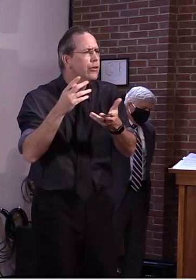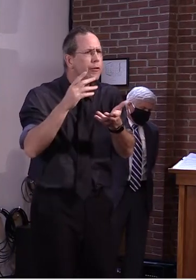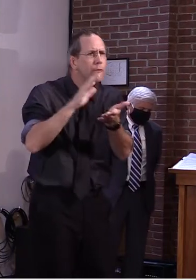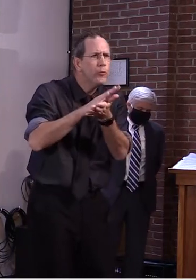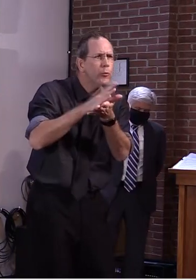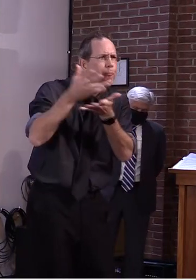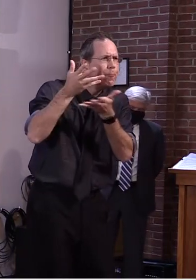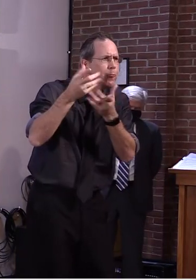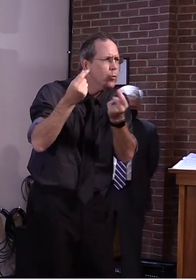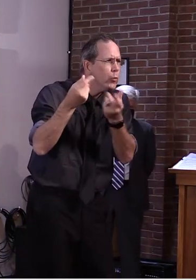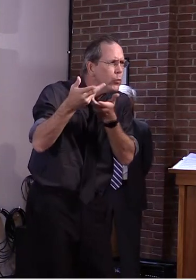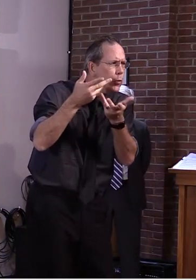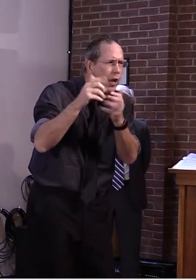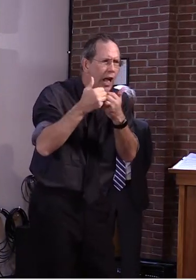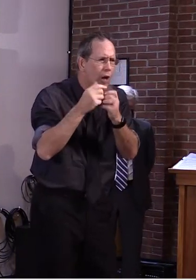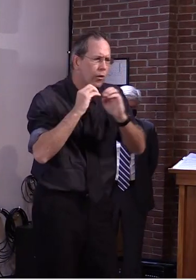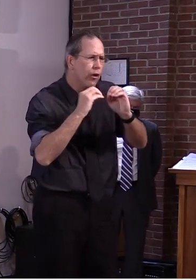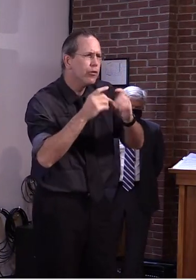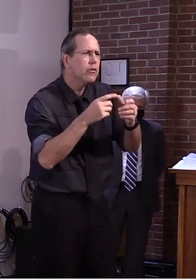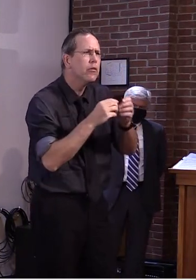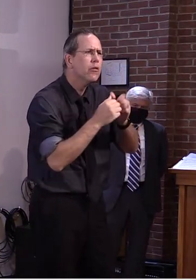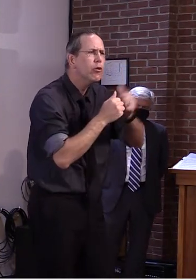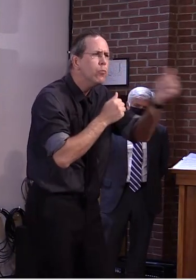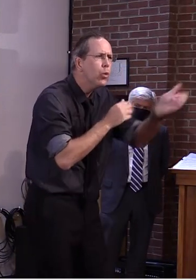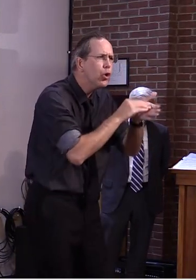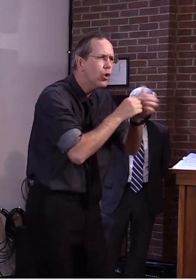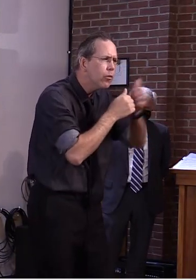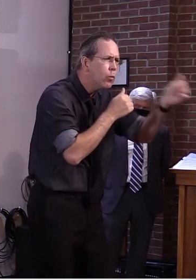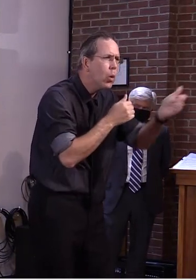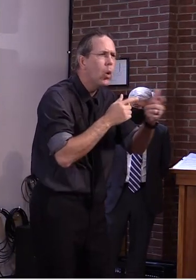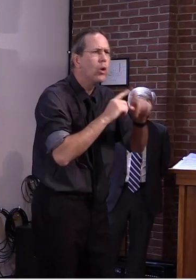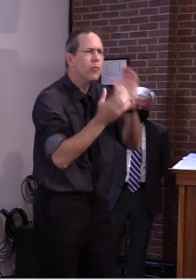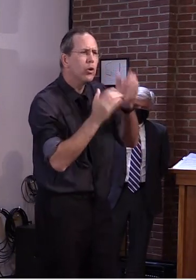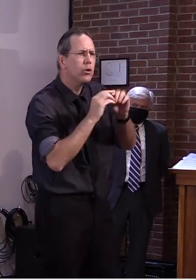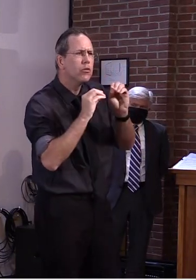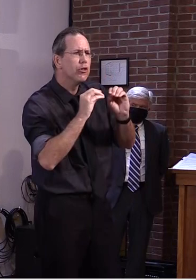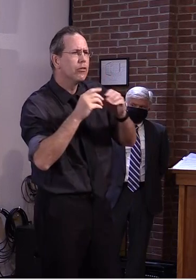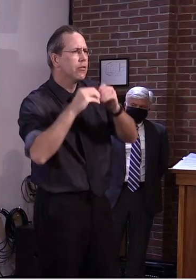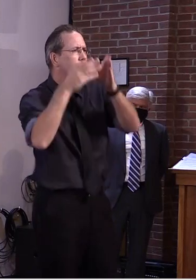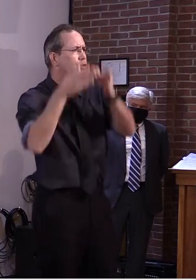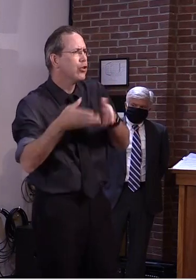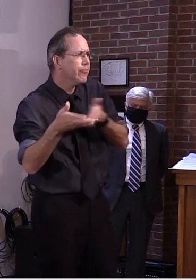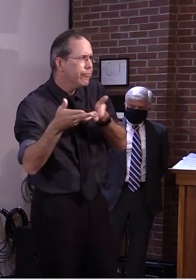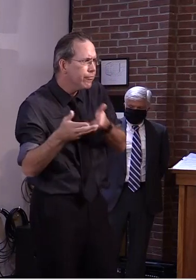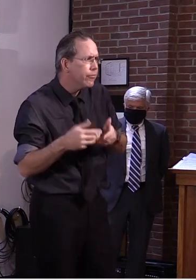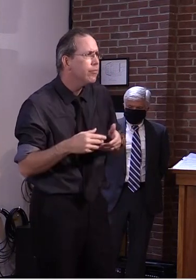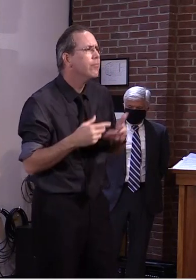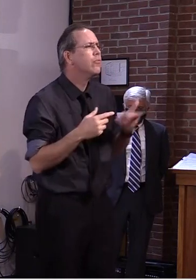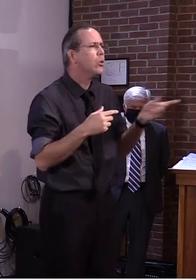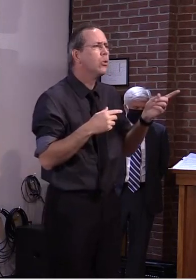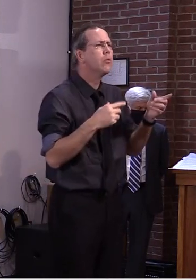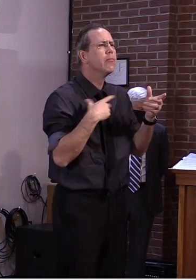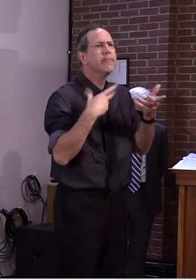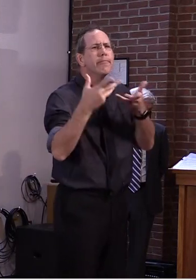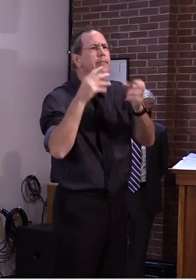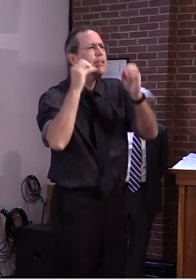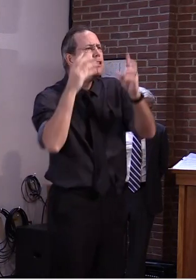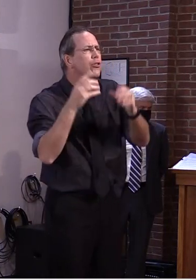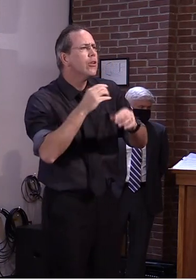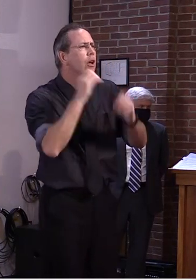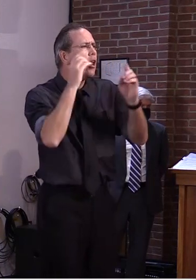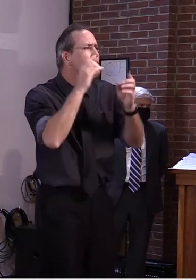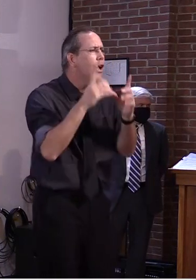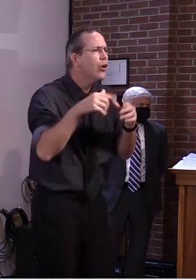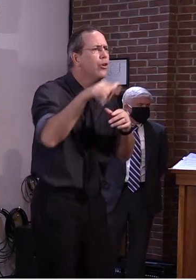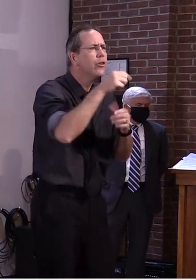best. Our team at the agency is currently working with educators from around the state to address this need. Based on this collaboration,